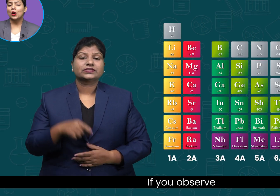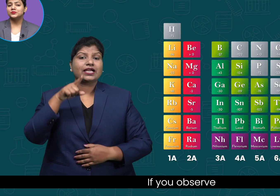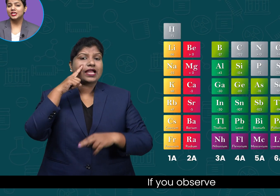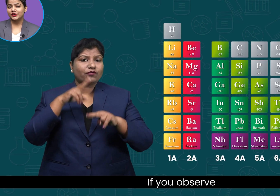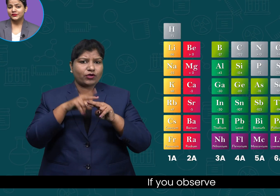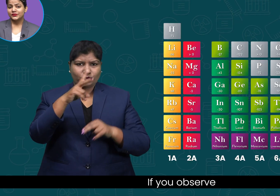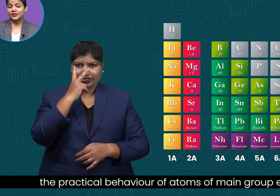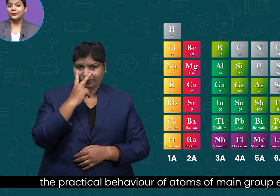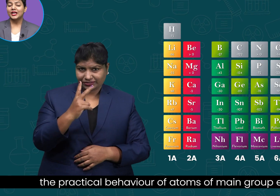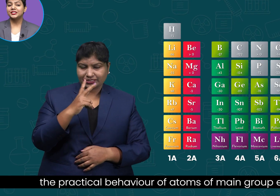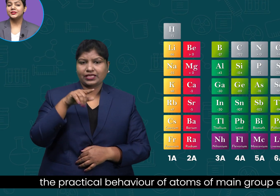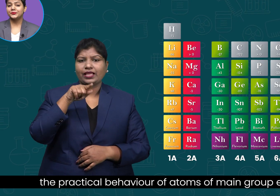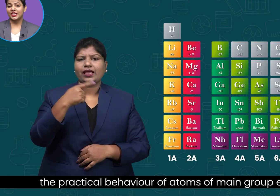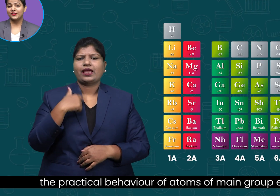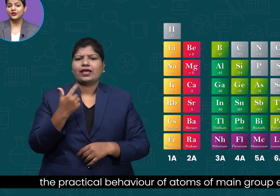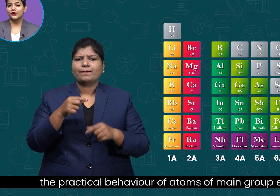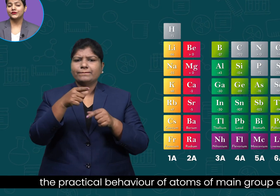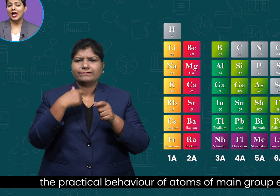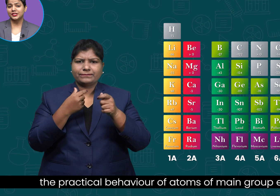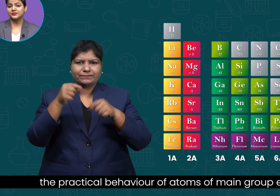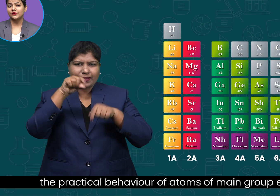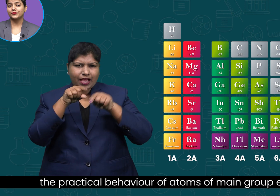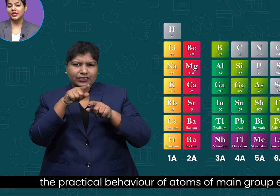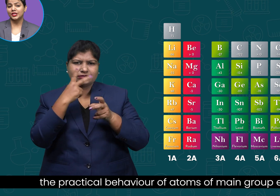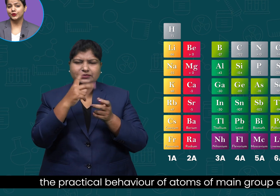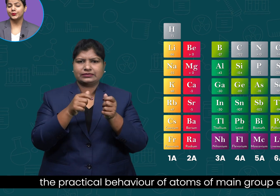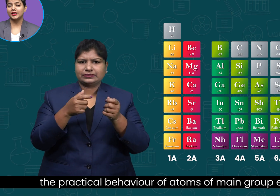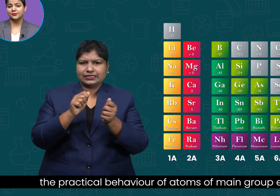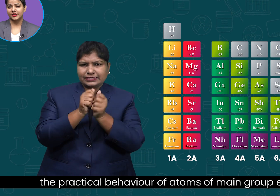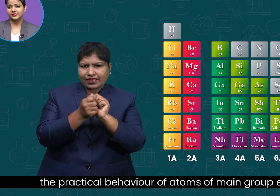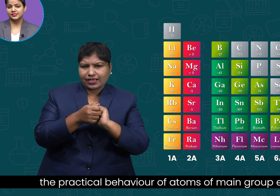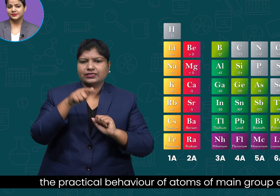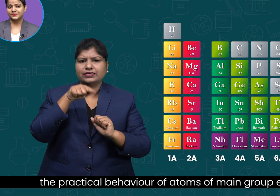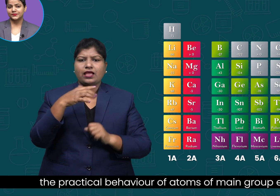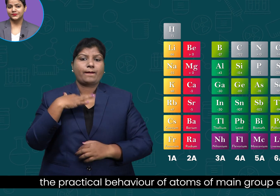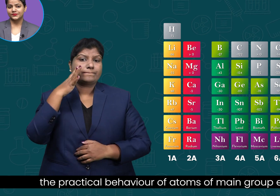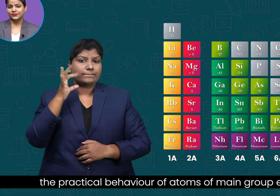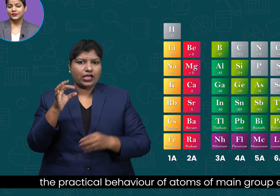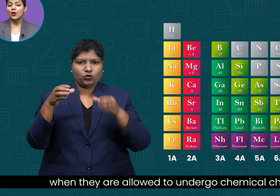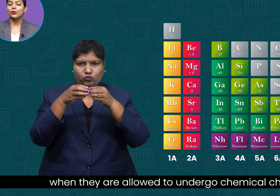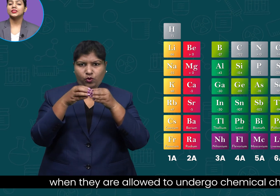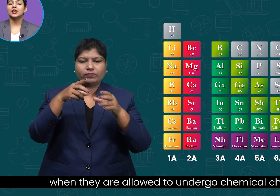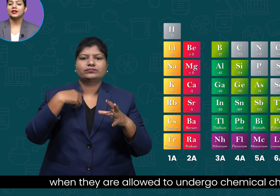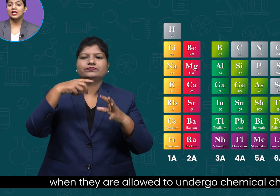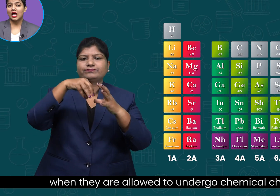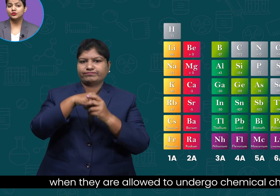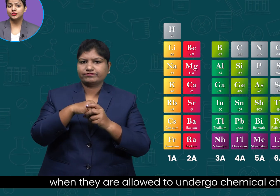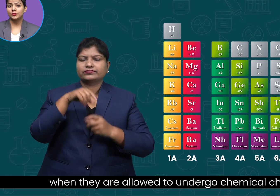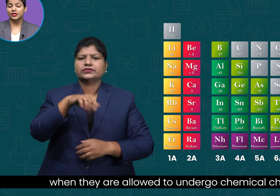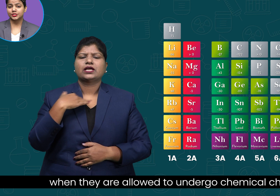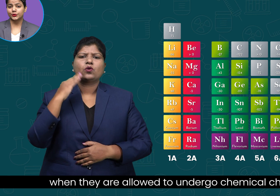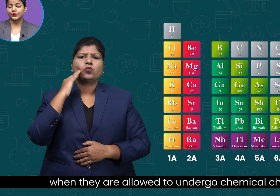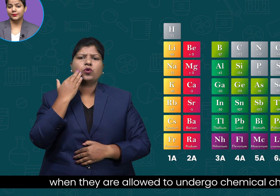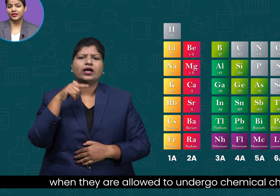If you observe the practical behavior of atoms of main group elements, when they are allowed